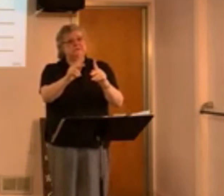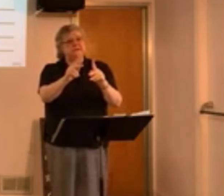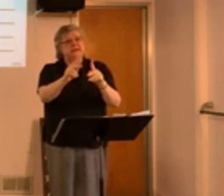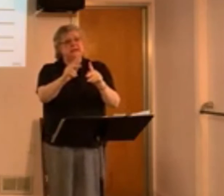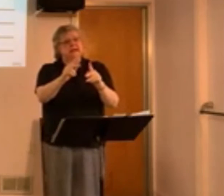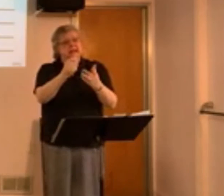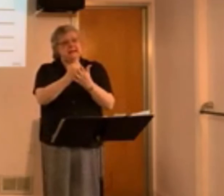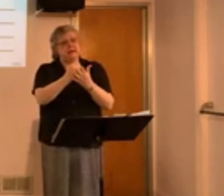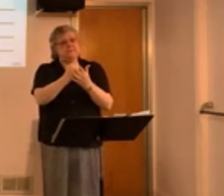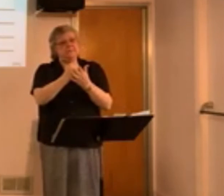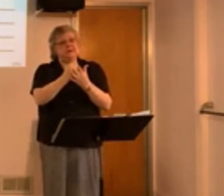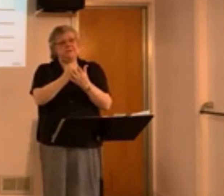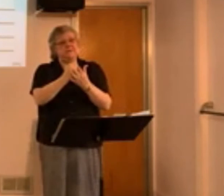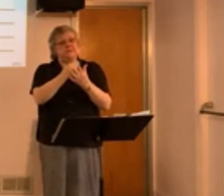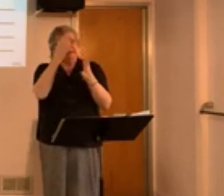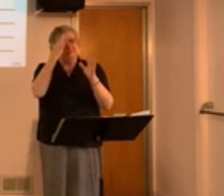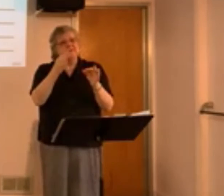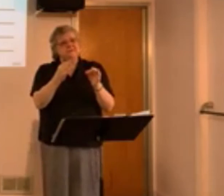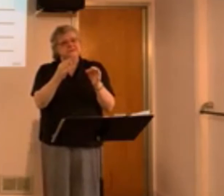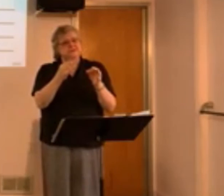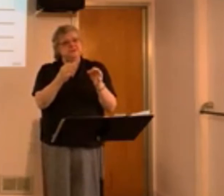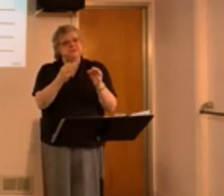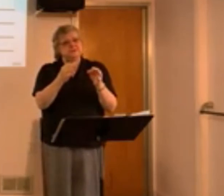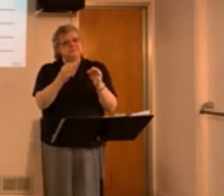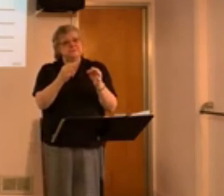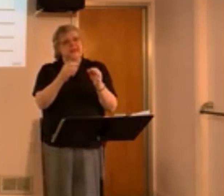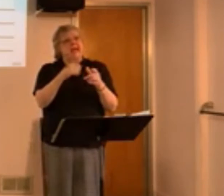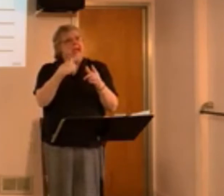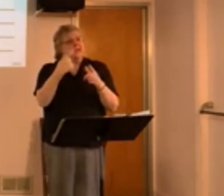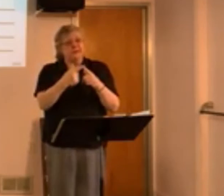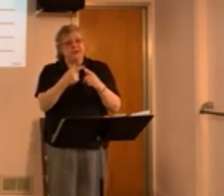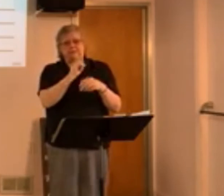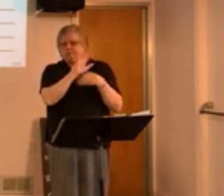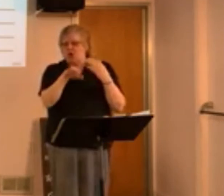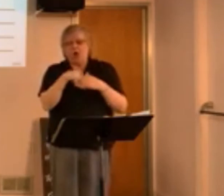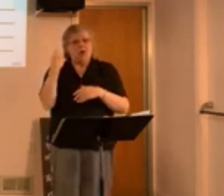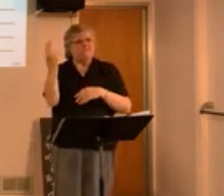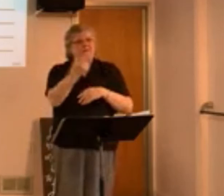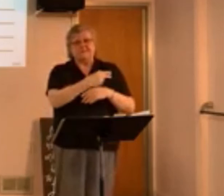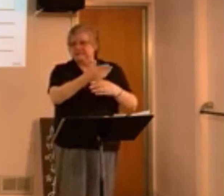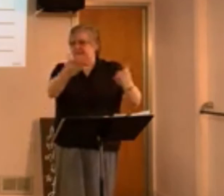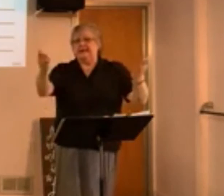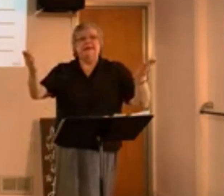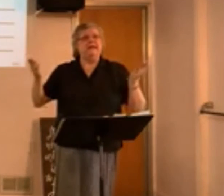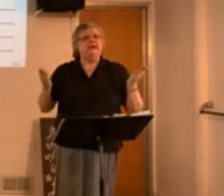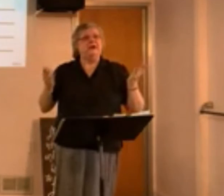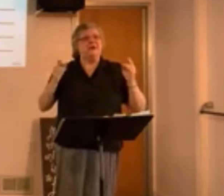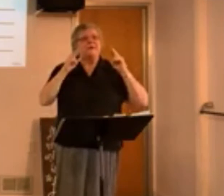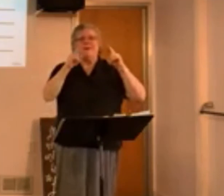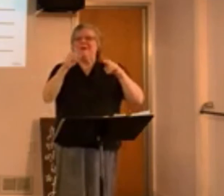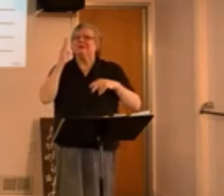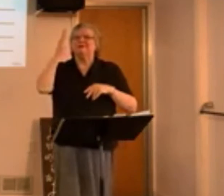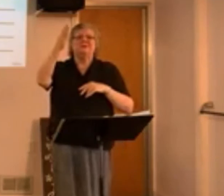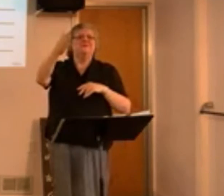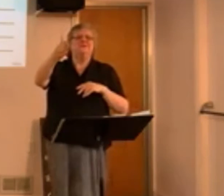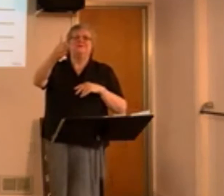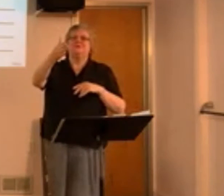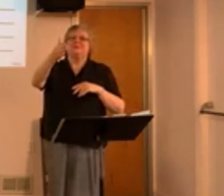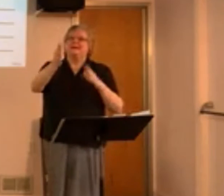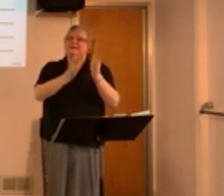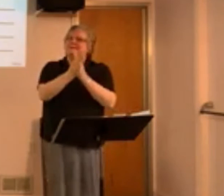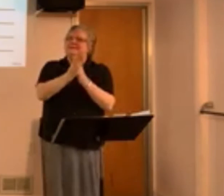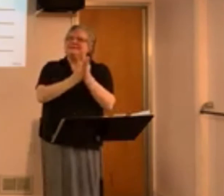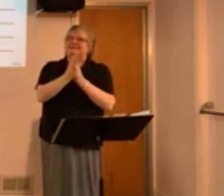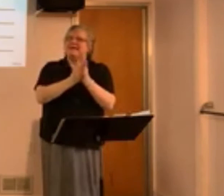and help them in their decision. And then, Lord, for all of us, we look forward to the